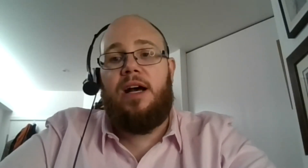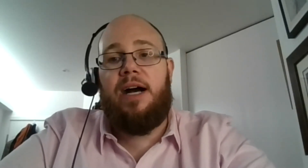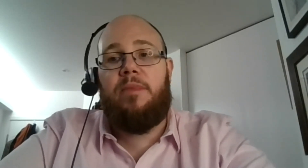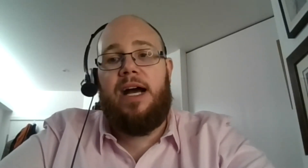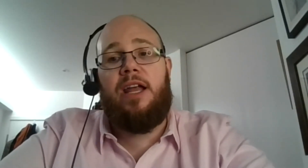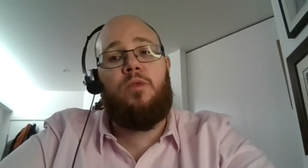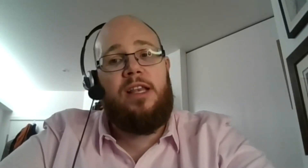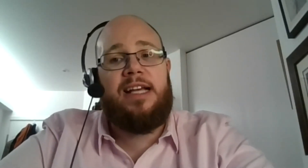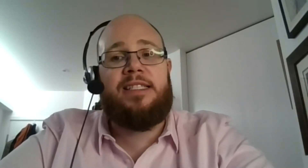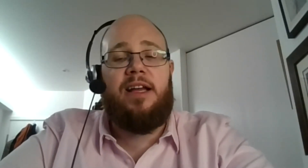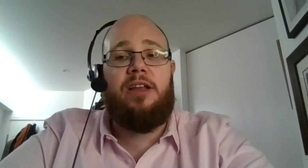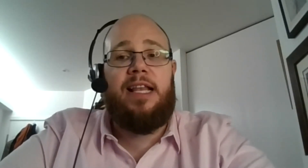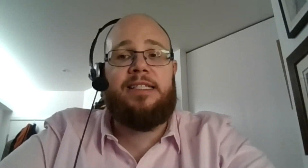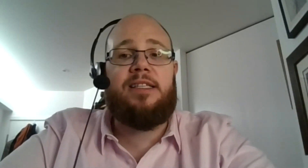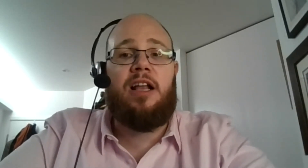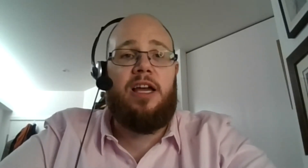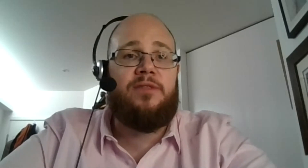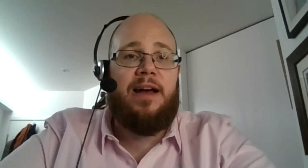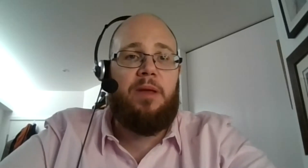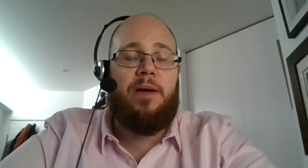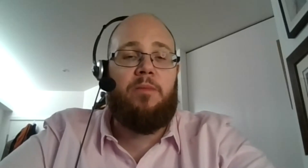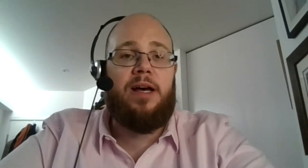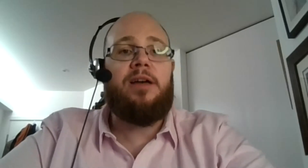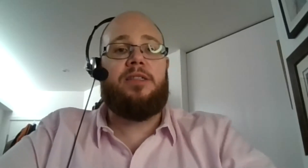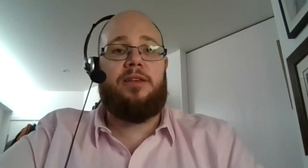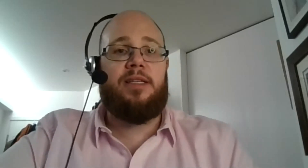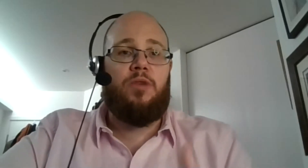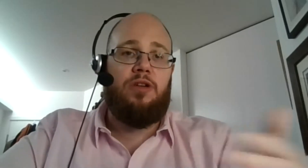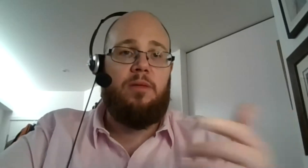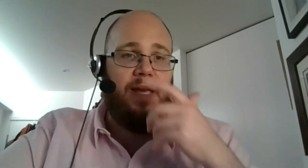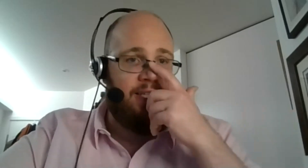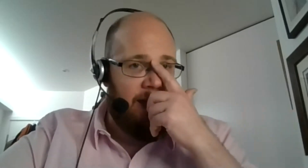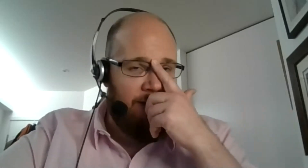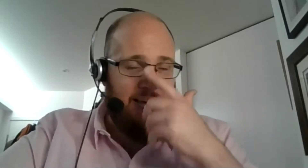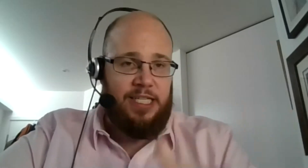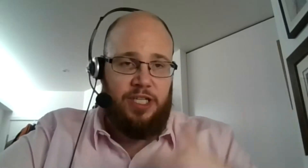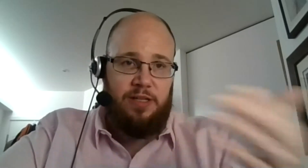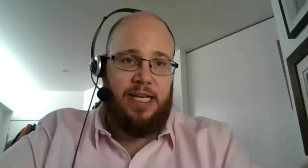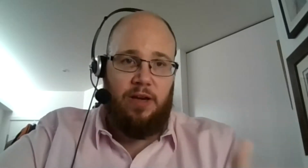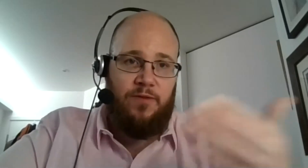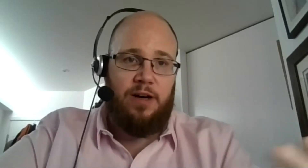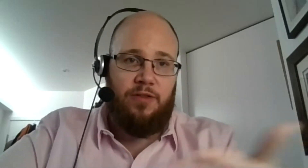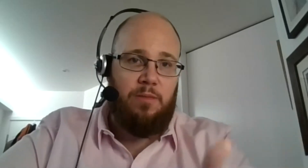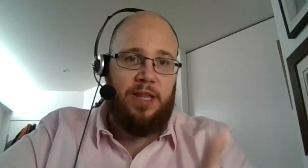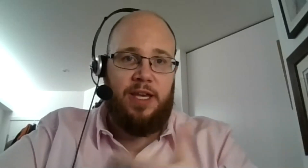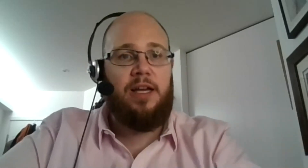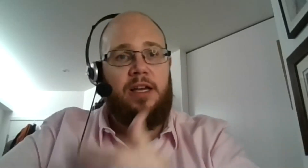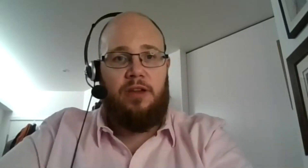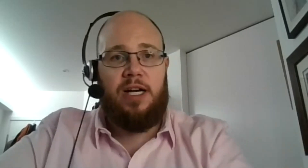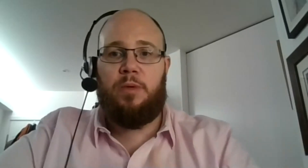And I wouldn't necessarily, you know, unless it's a close family member, so someone you're immediately related to, say your father or mother, your husband,